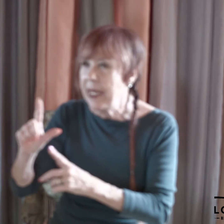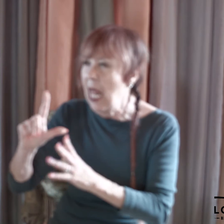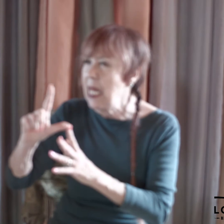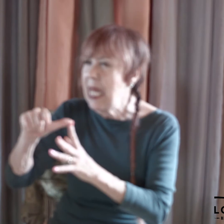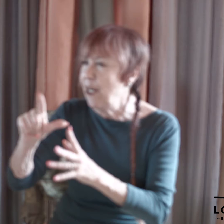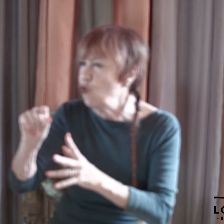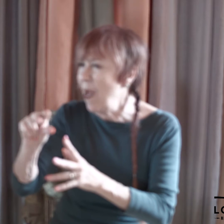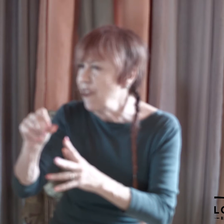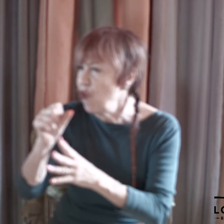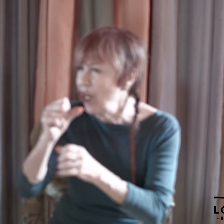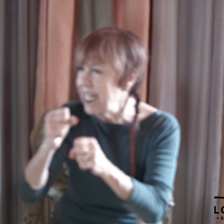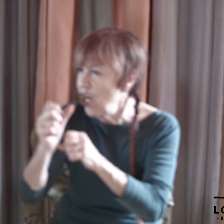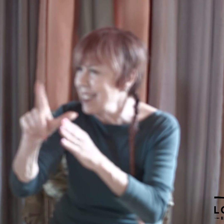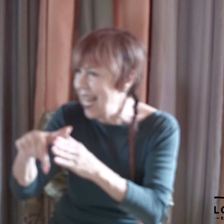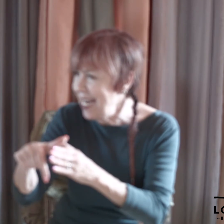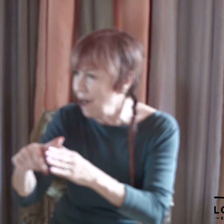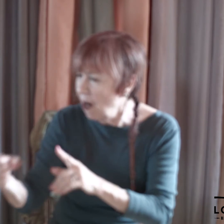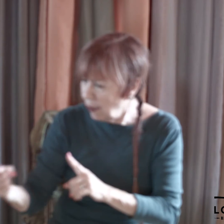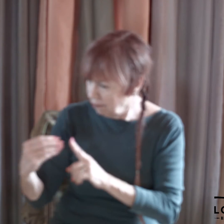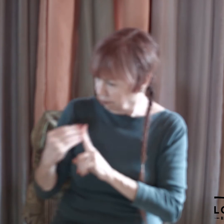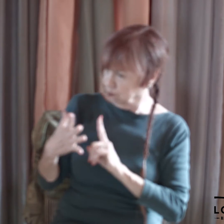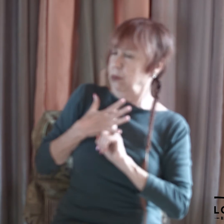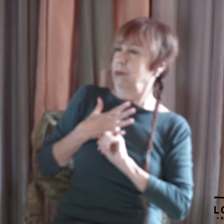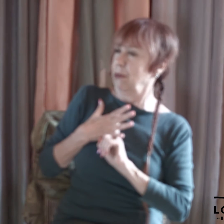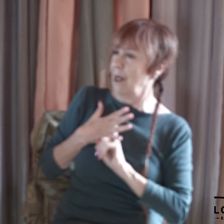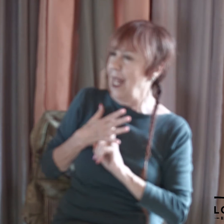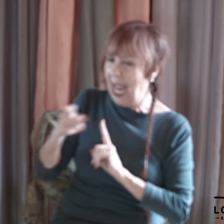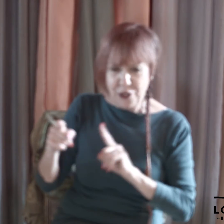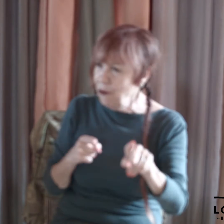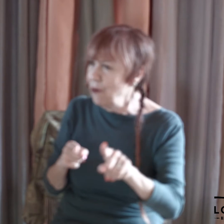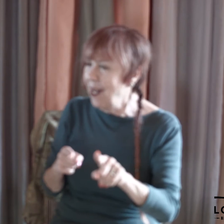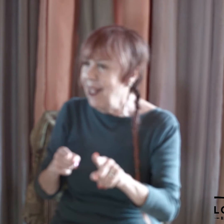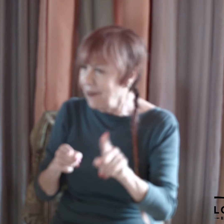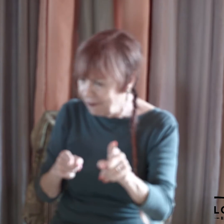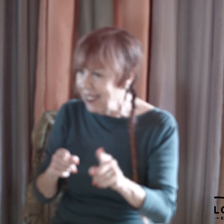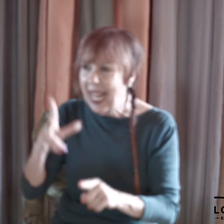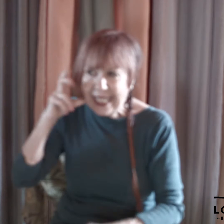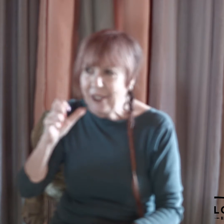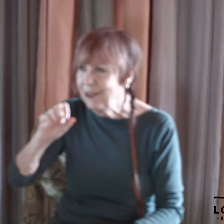even in Royce Hall, hearing that speech, and somehow